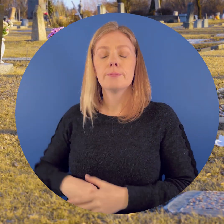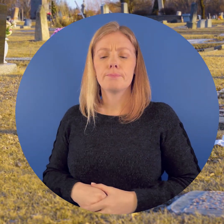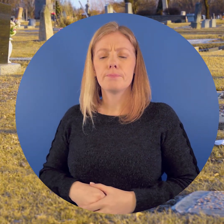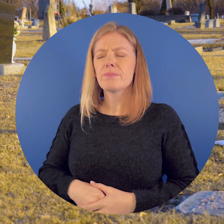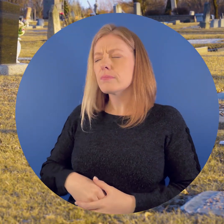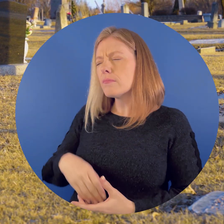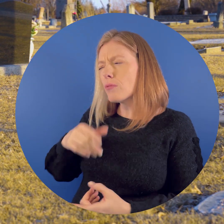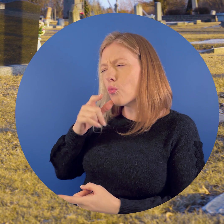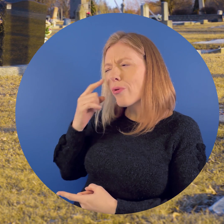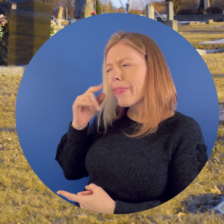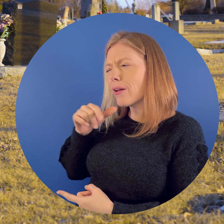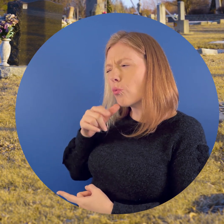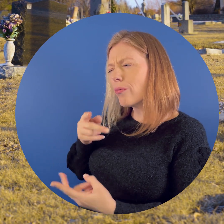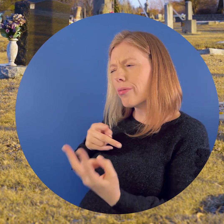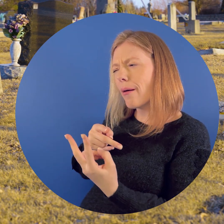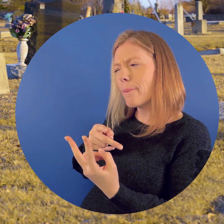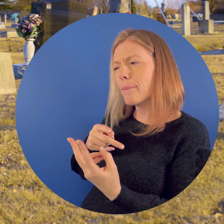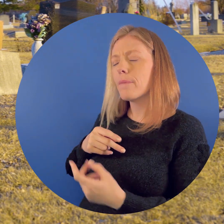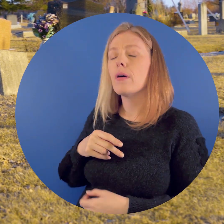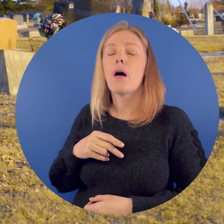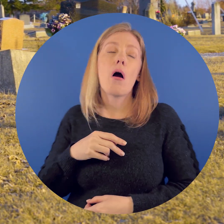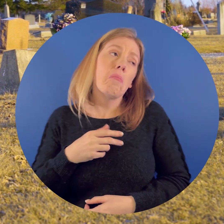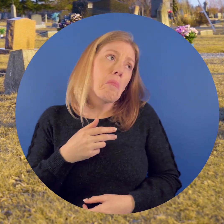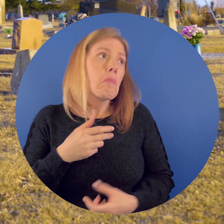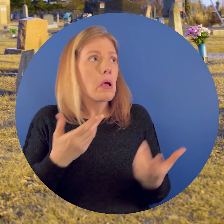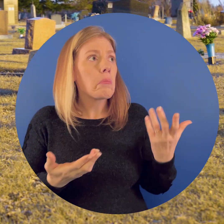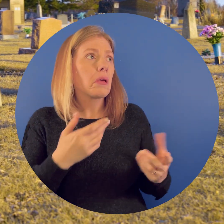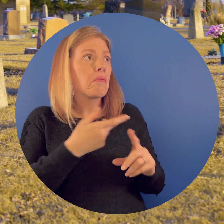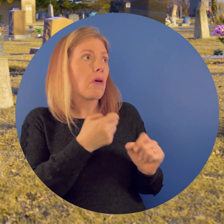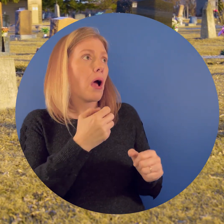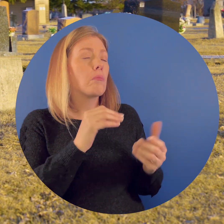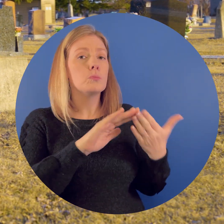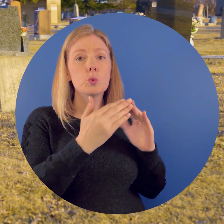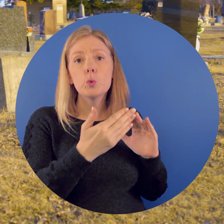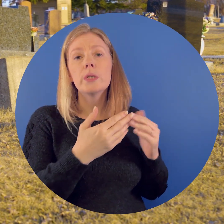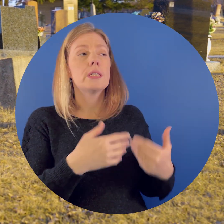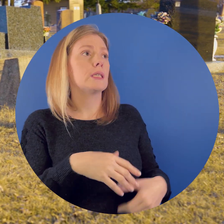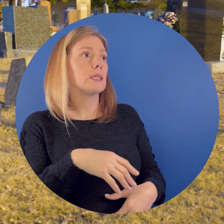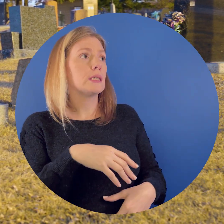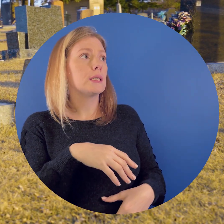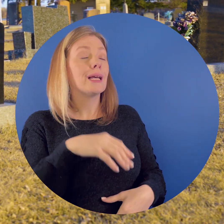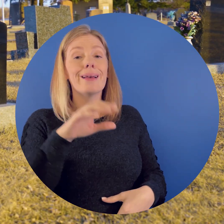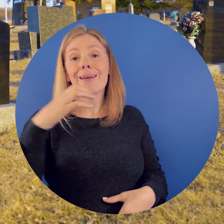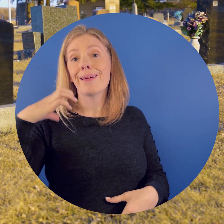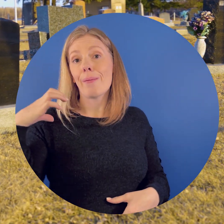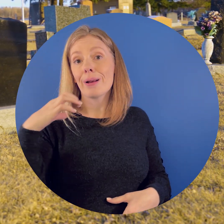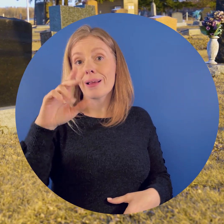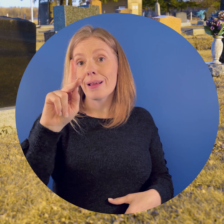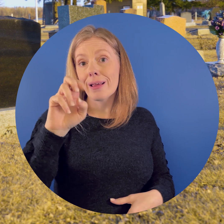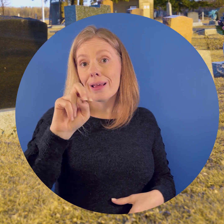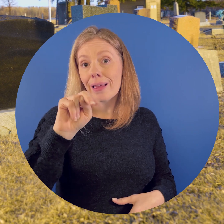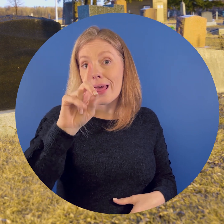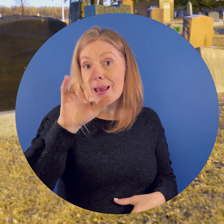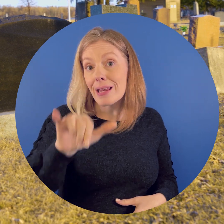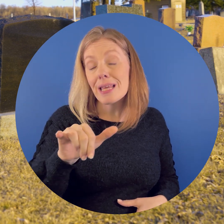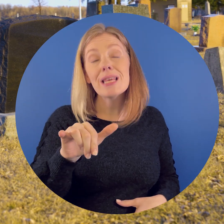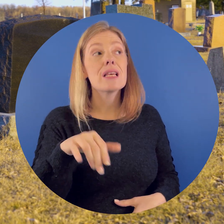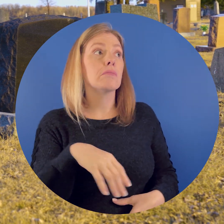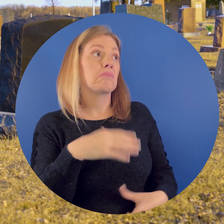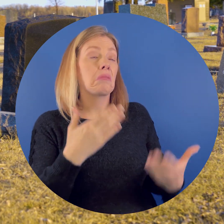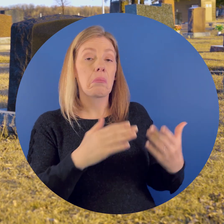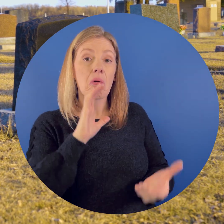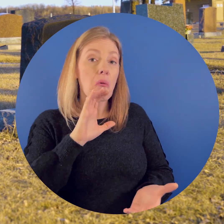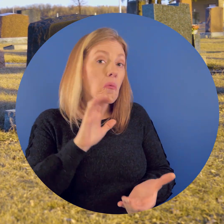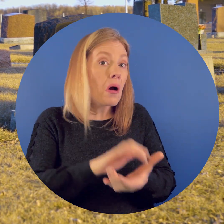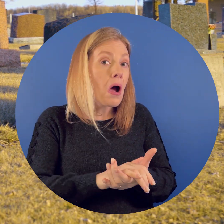Probably community members, maybe the wife of Captain Kennedy, who knows? Or maybe Captain Kennedy himself.